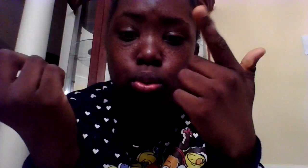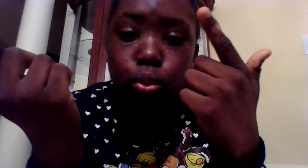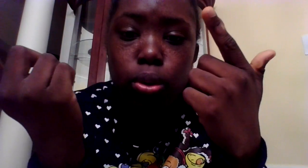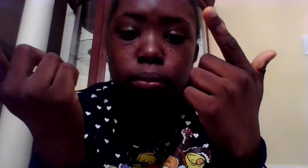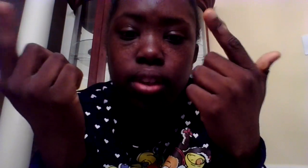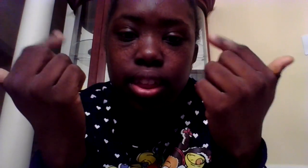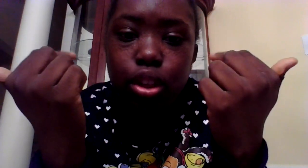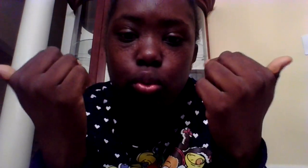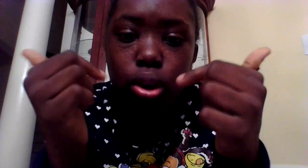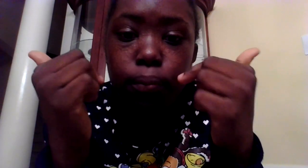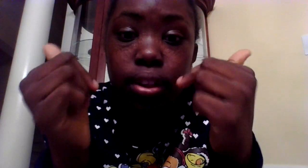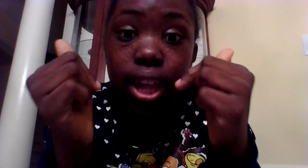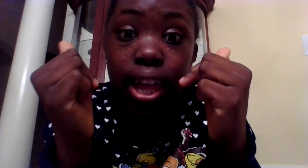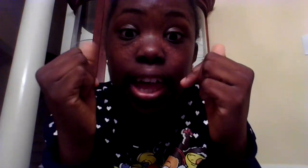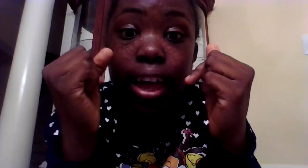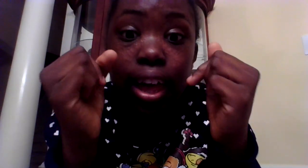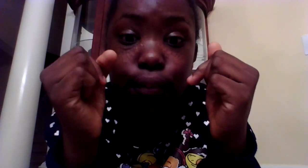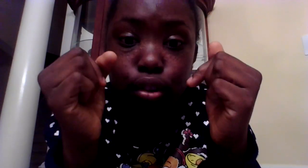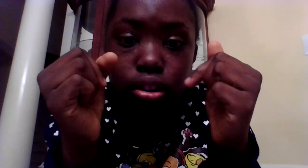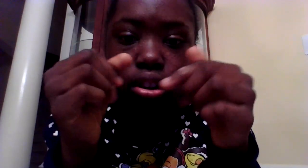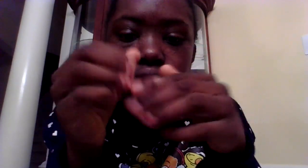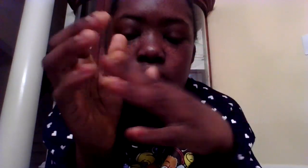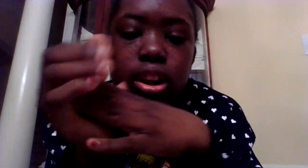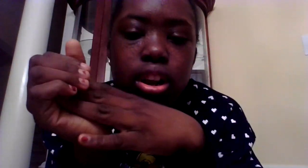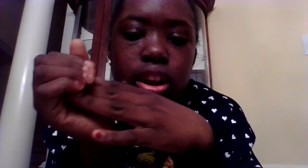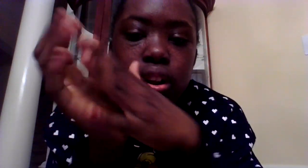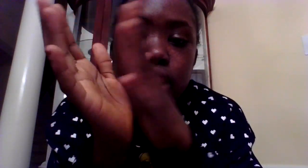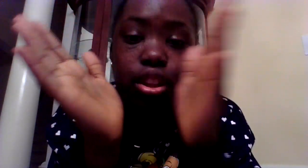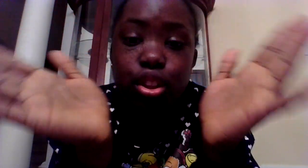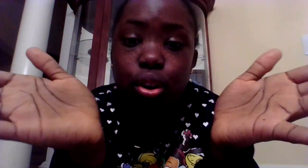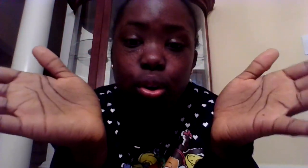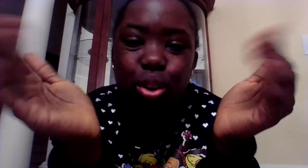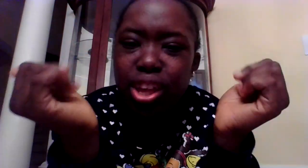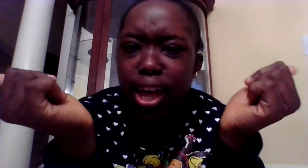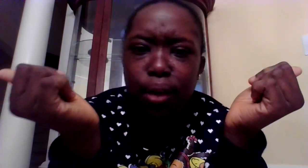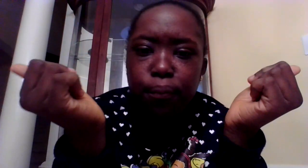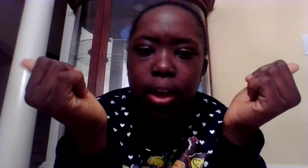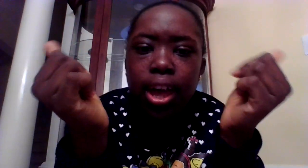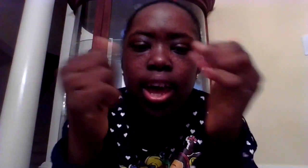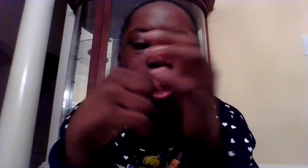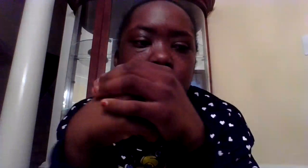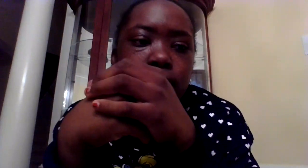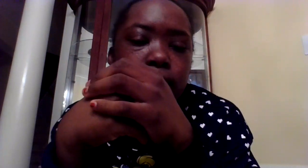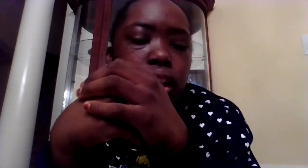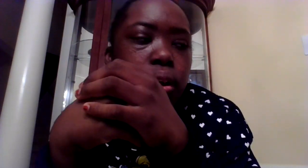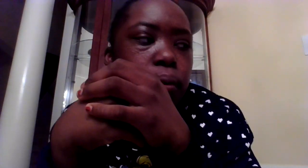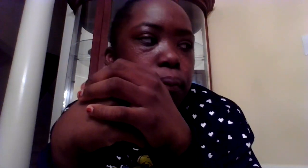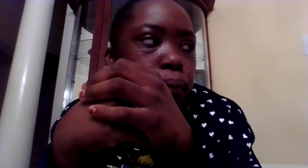school. That I don't want to be late ever. So yeah, and